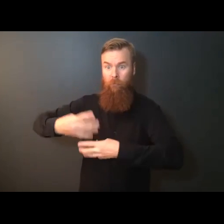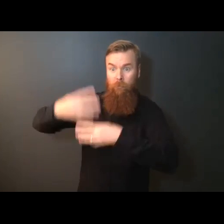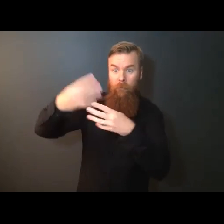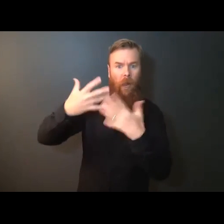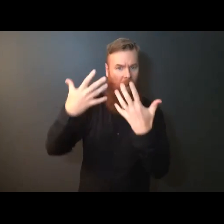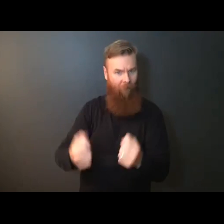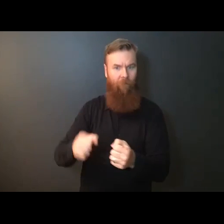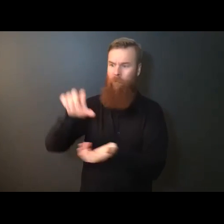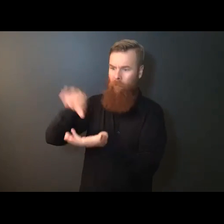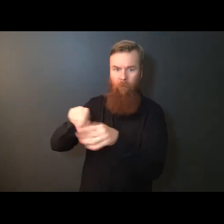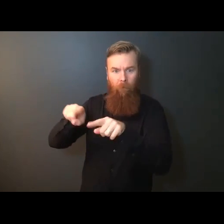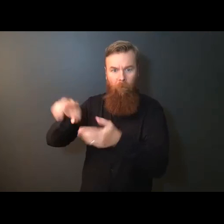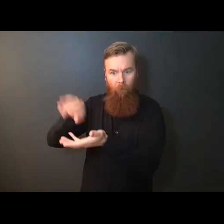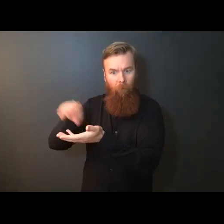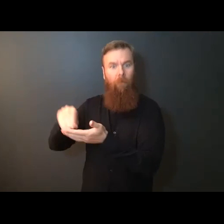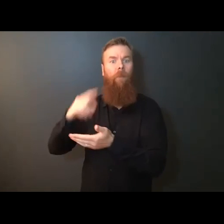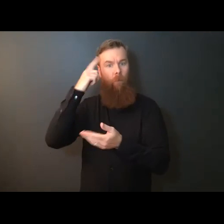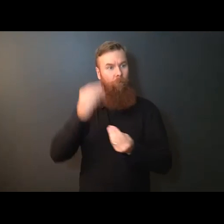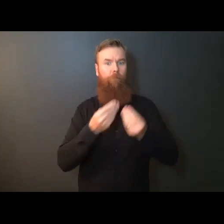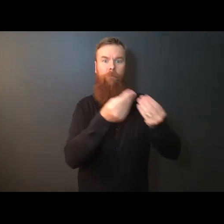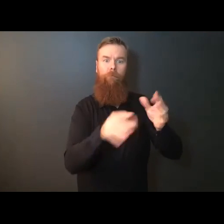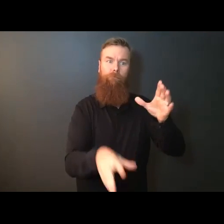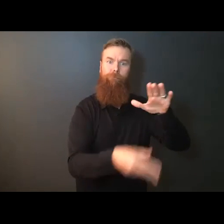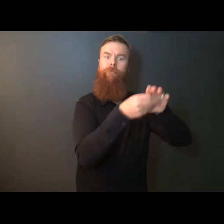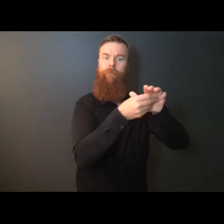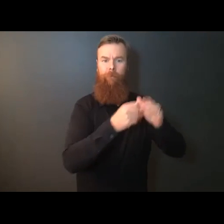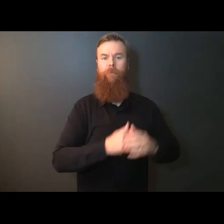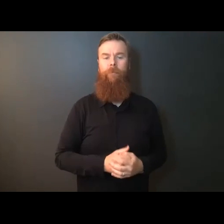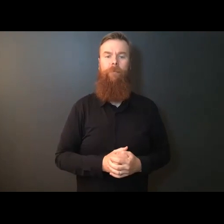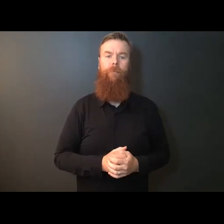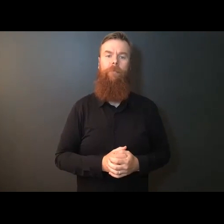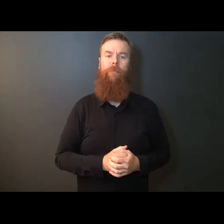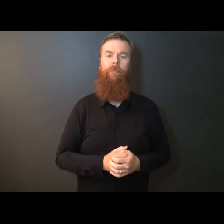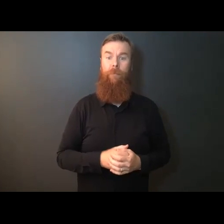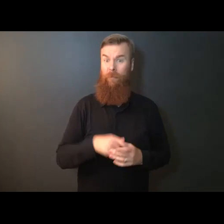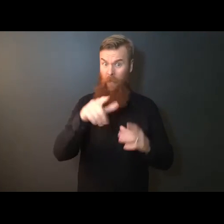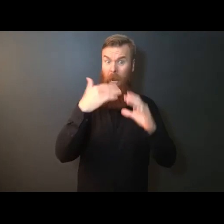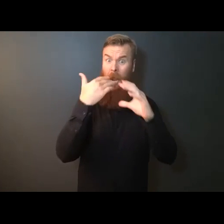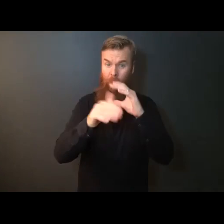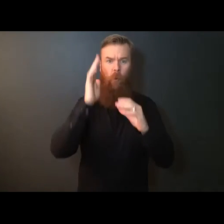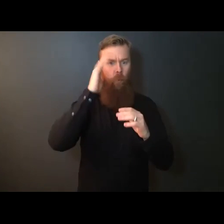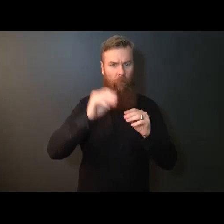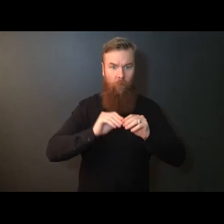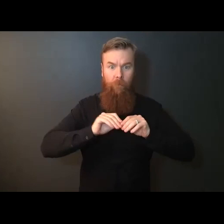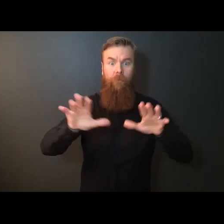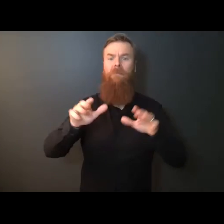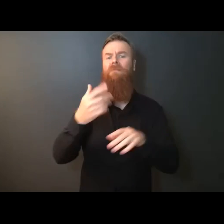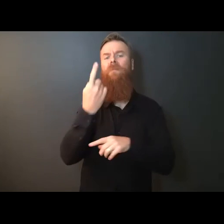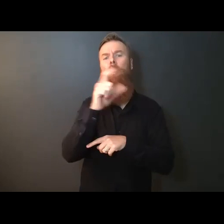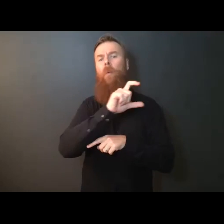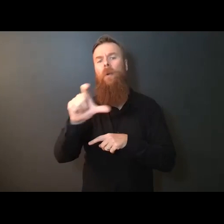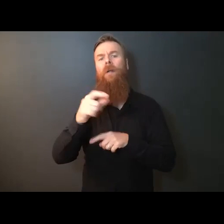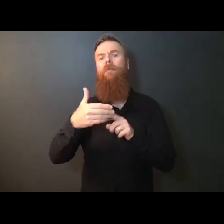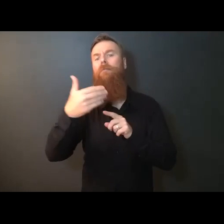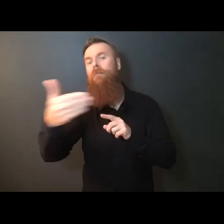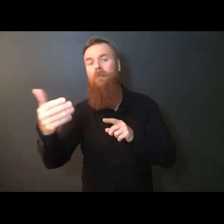so you have all the access to emails that were shared, will be available next week. We have all your email addresses, and we'll share with you